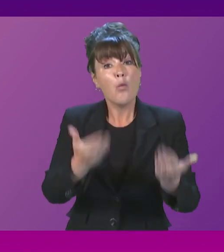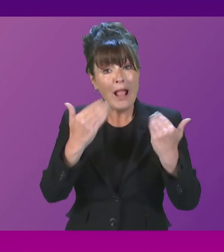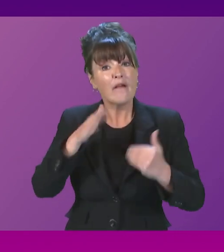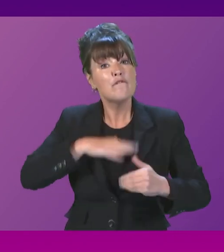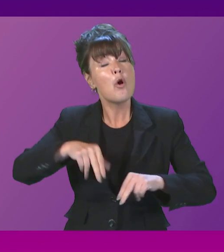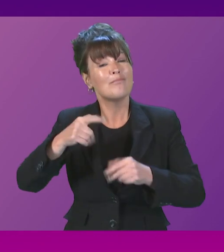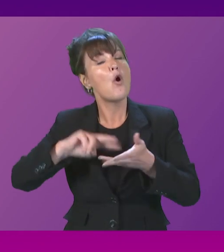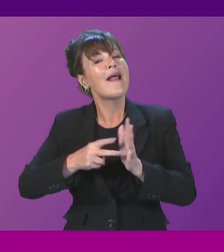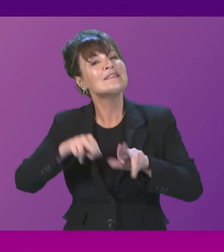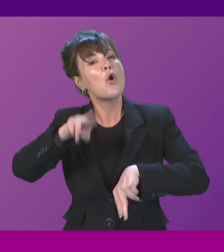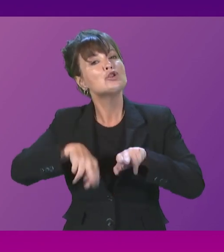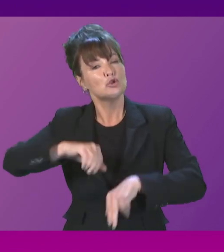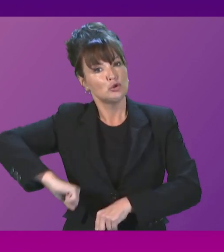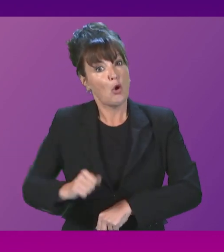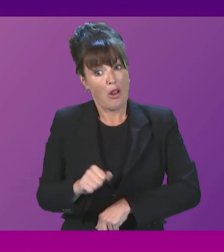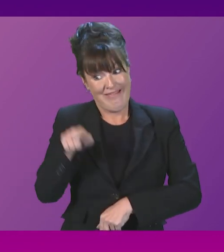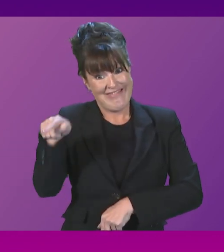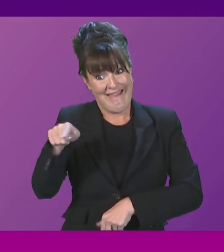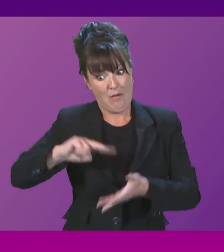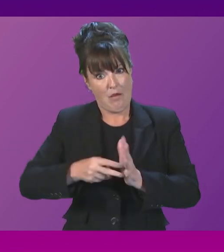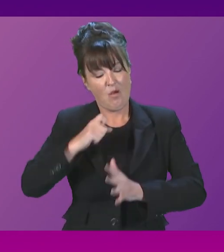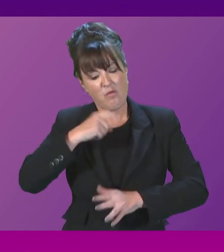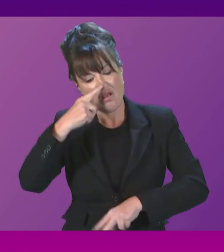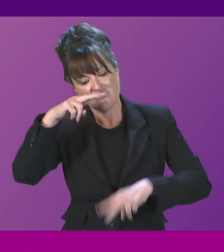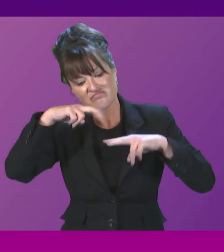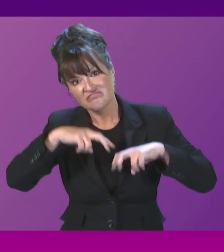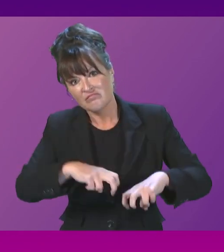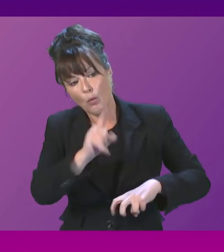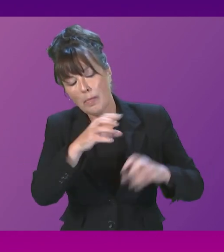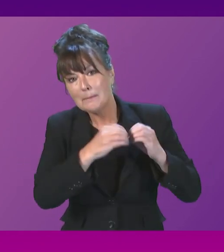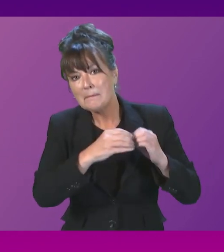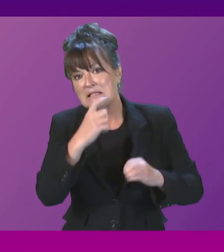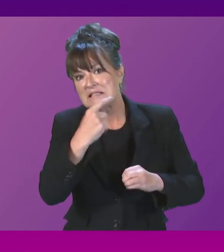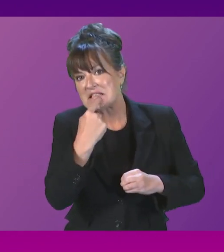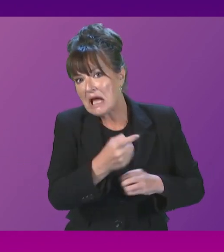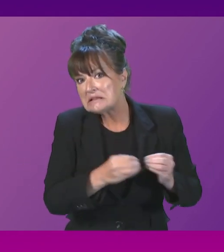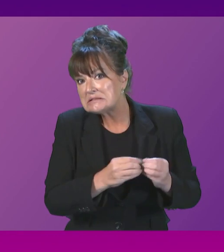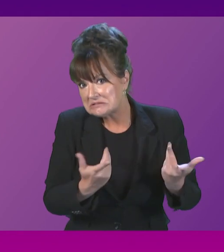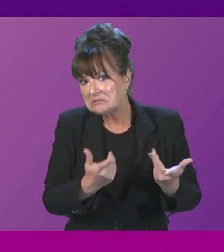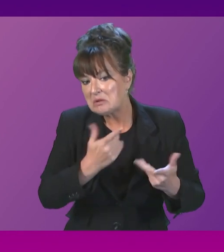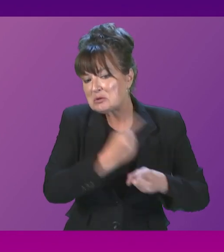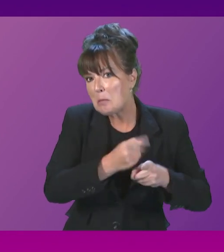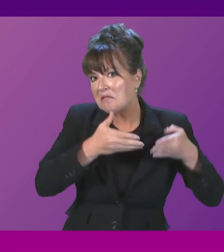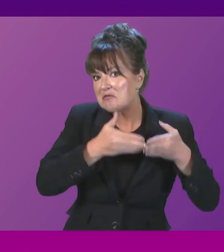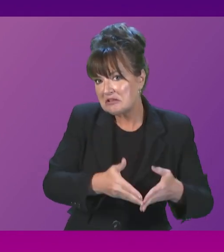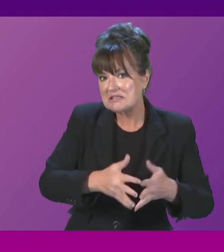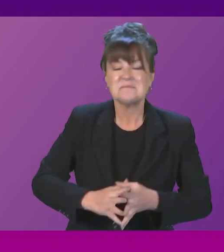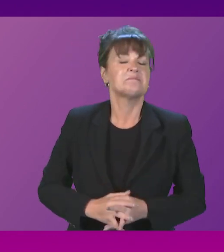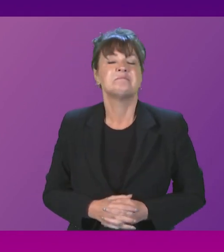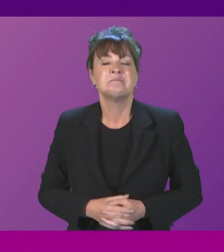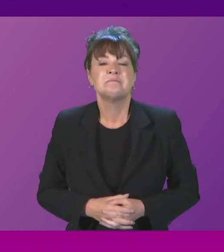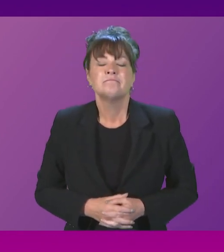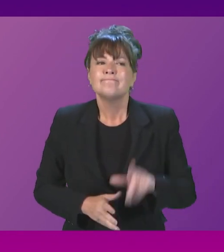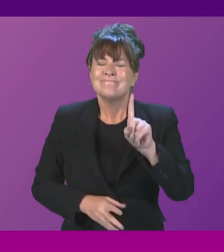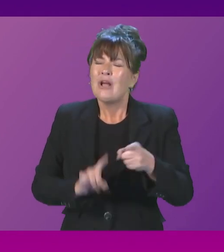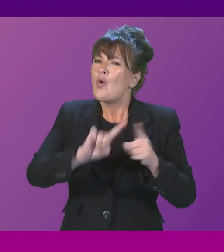Audit Scotland that they will be looking at the substance of these allegations. Just, finally, presenting, Officer, on one of the specific